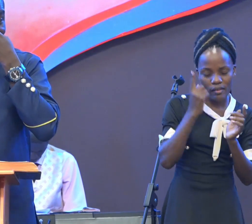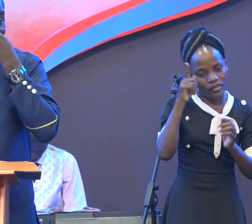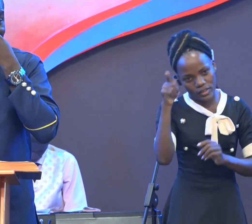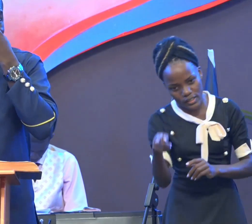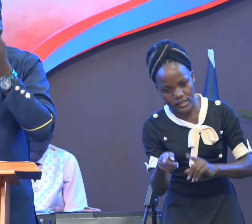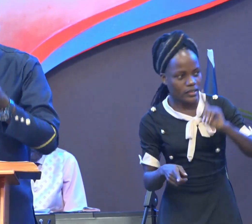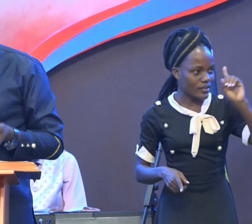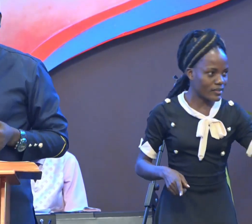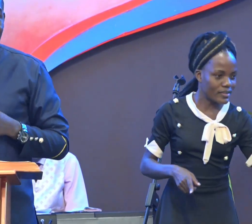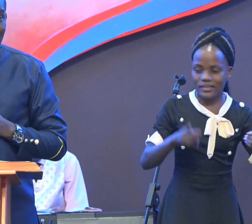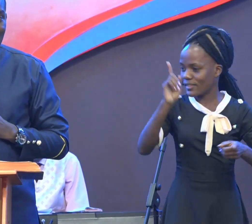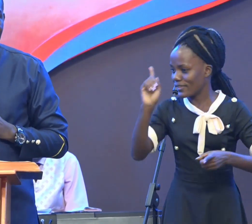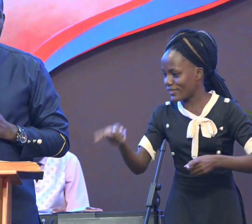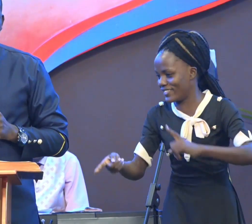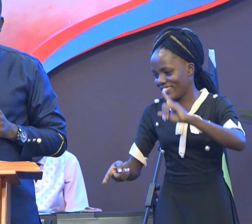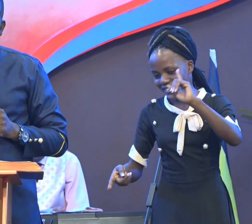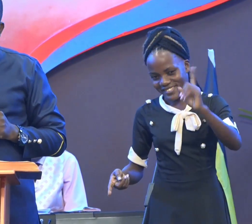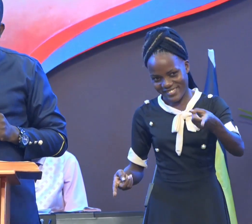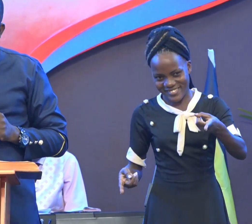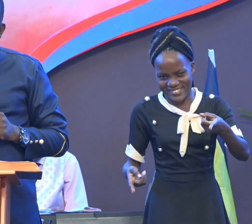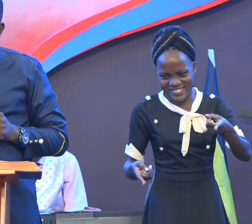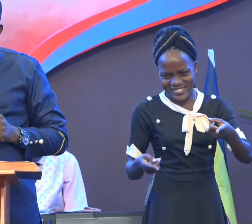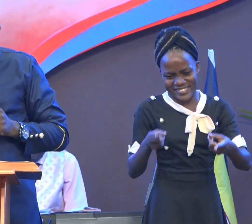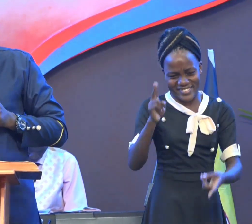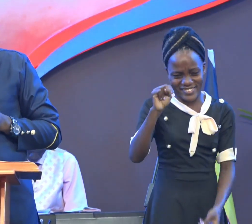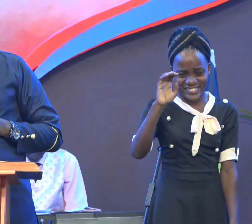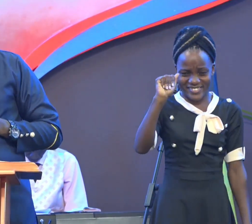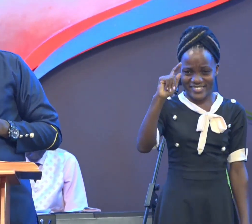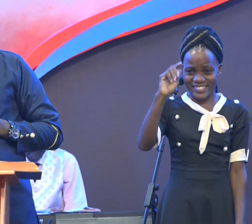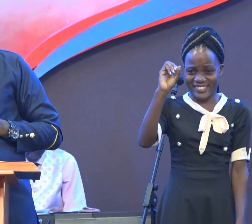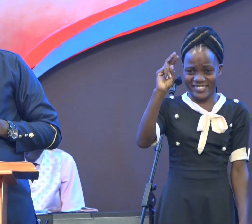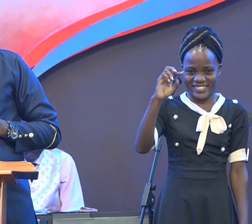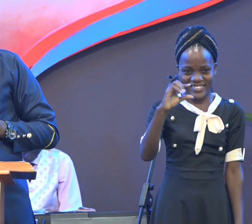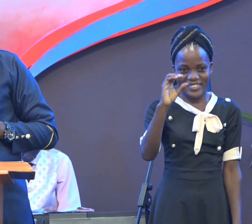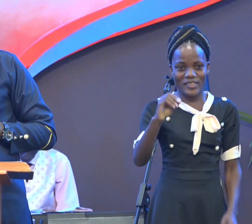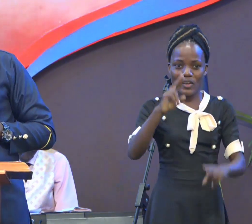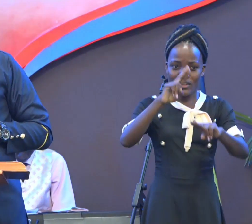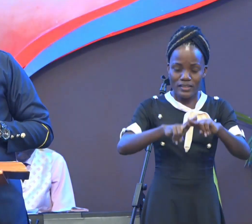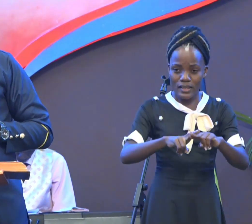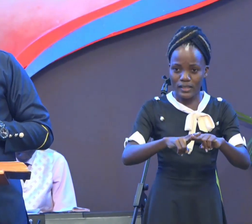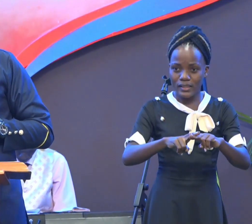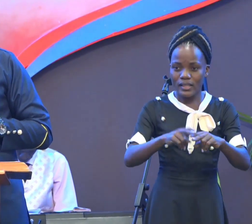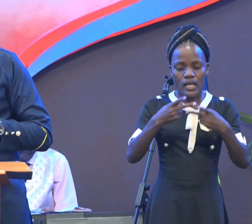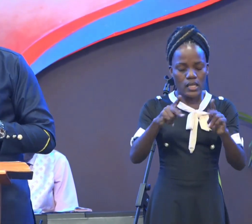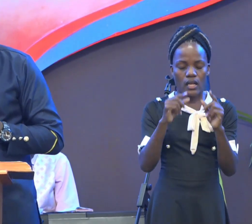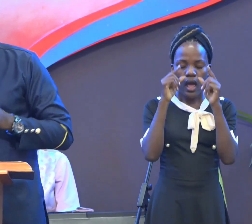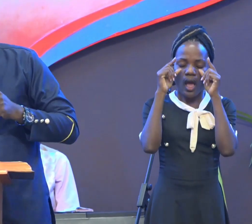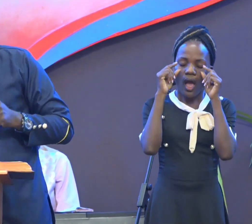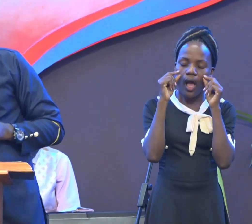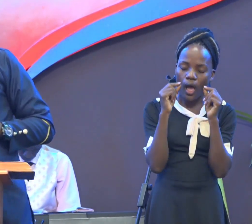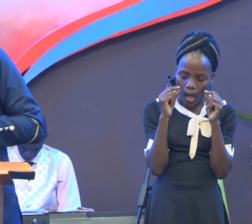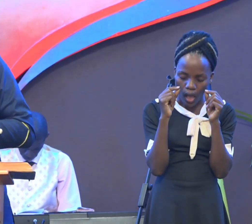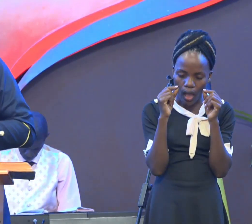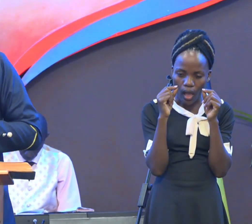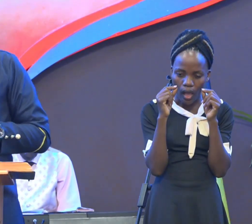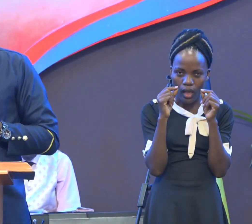kino, this. Na kino. And also that. Nantongo lwali okutula wansimba. And when Nantongo sat down, tulona amutwalira. Mr. Sleep